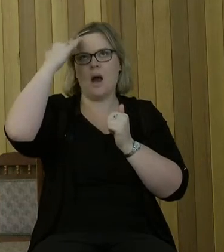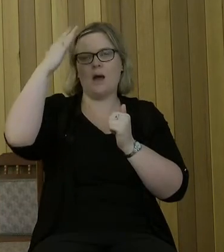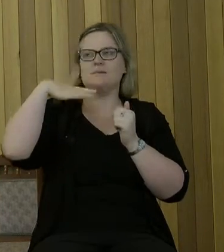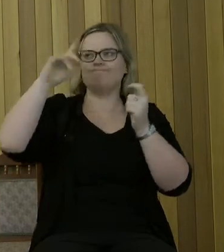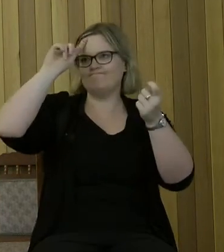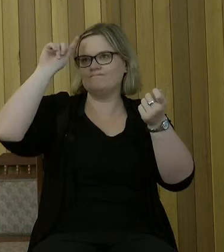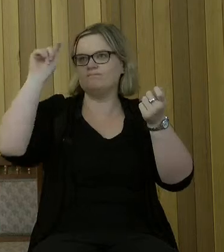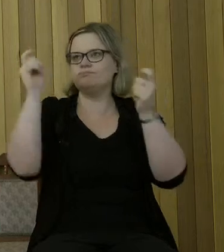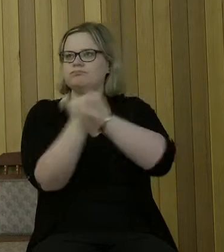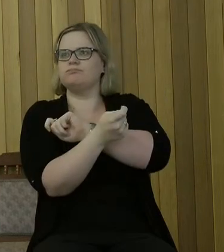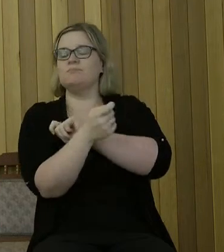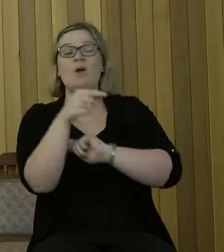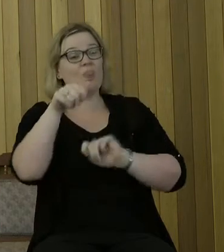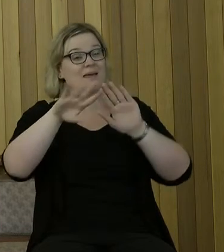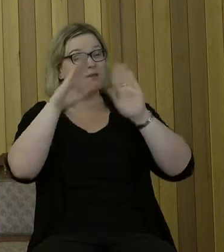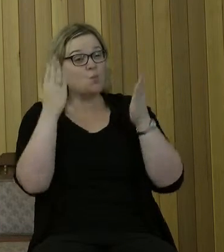What's the pattern of this world?